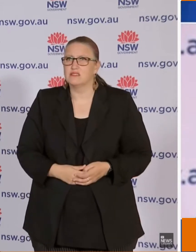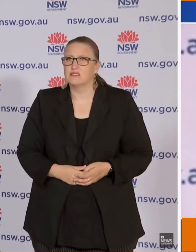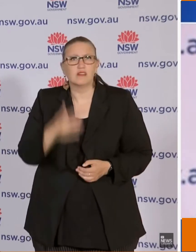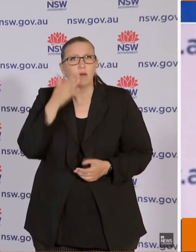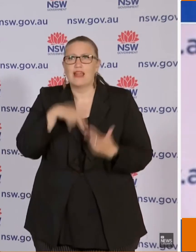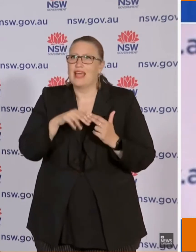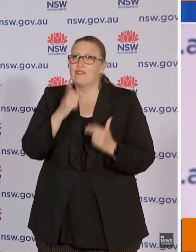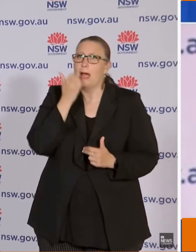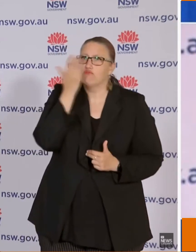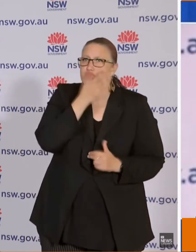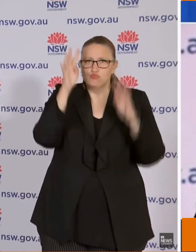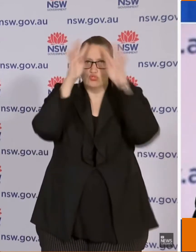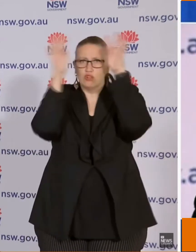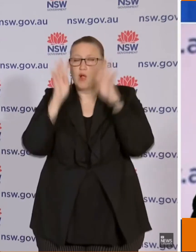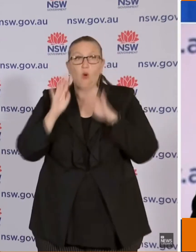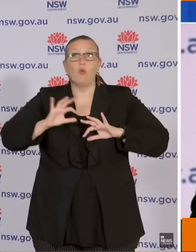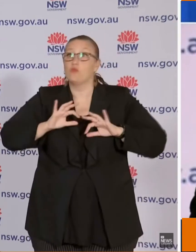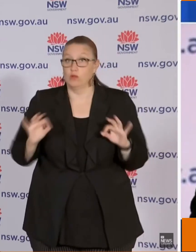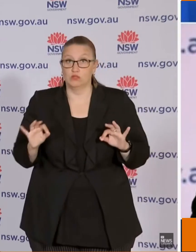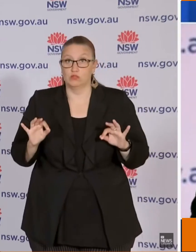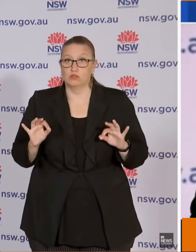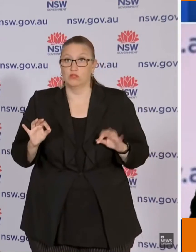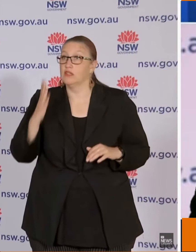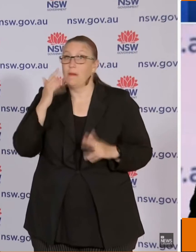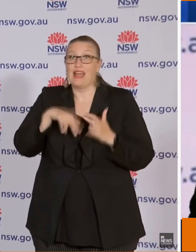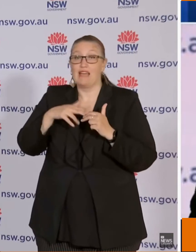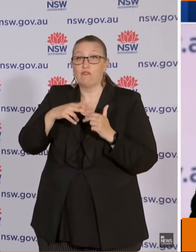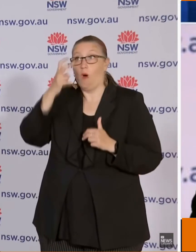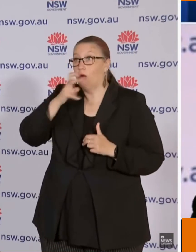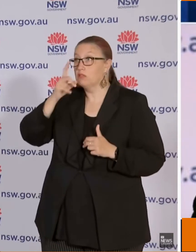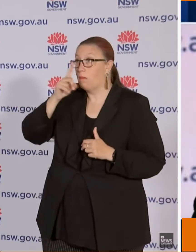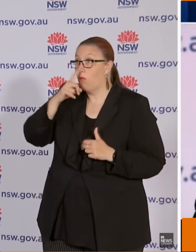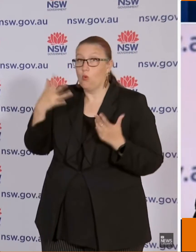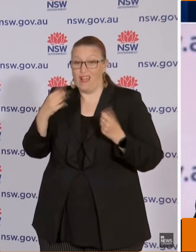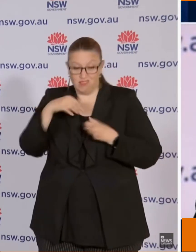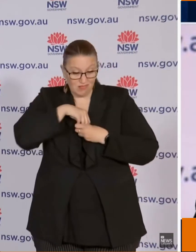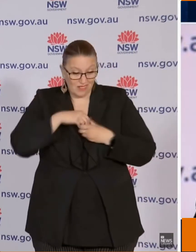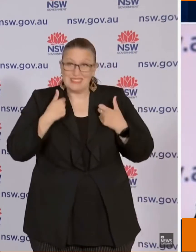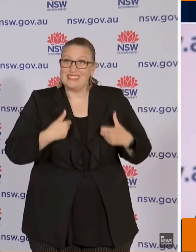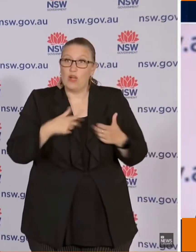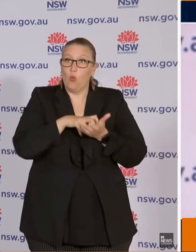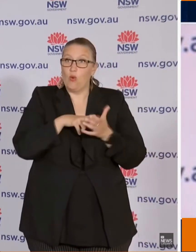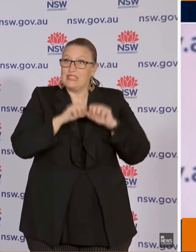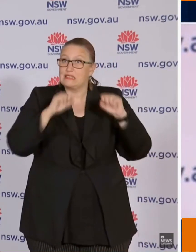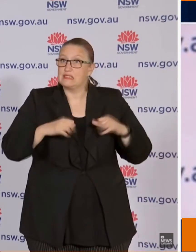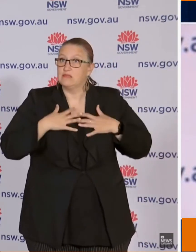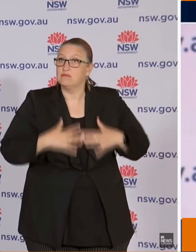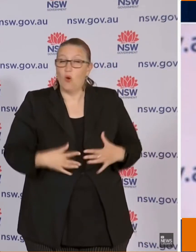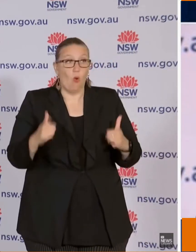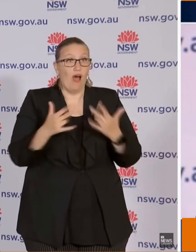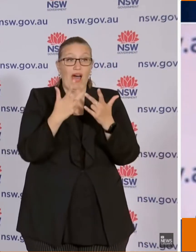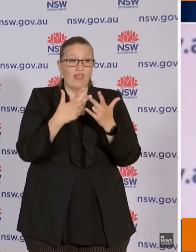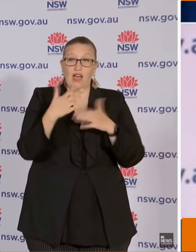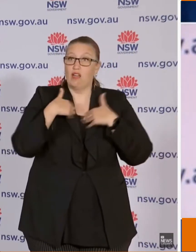communities, whether it's our older population, those with immuno issues or other comorbidities, that is why we have a targeted vaccination